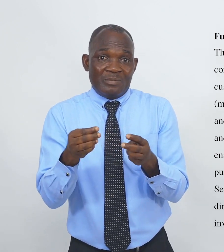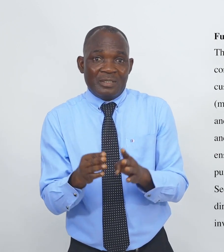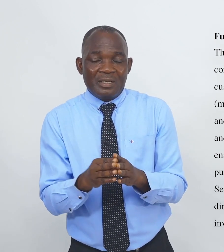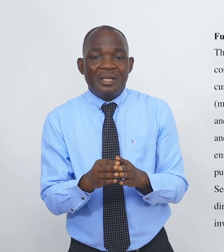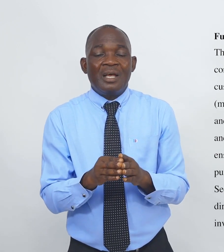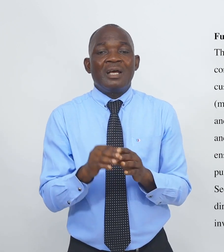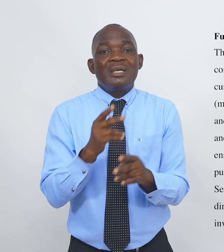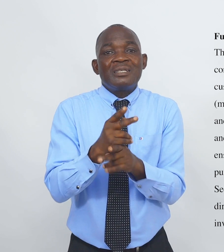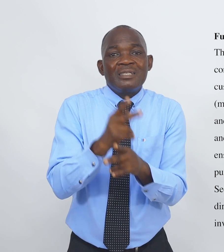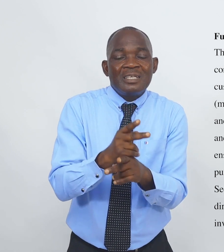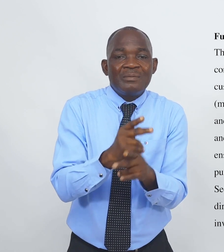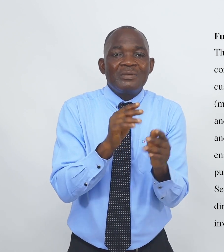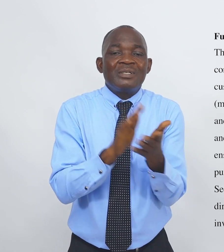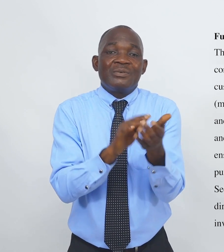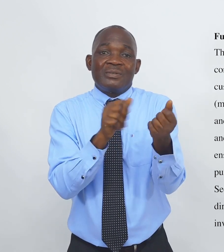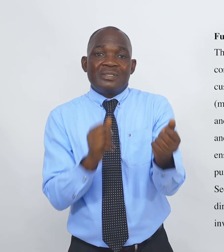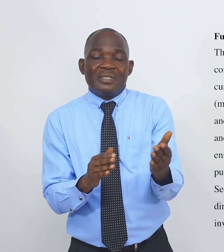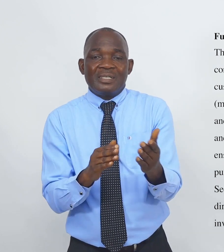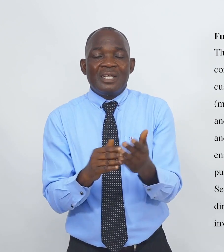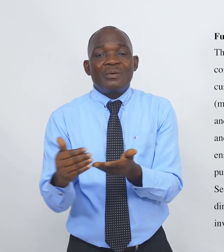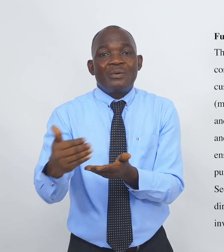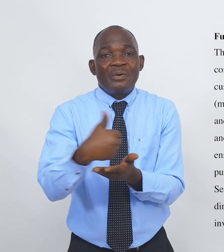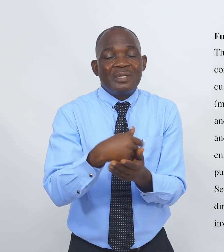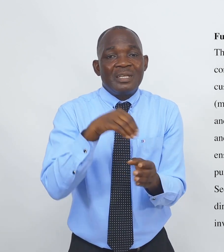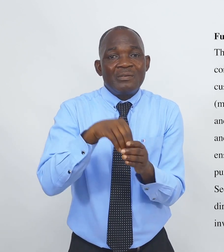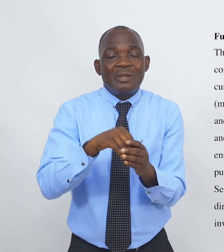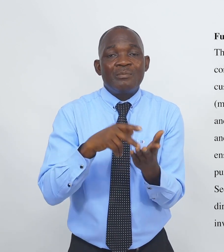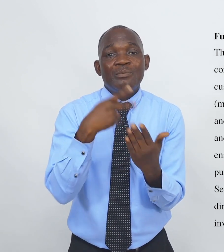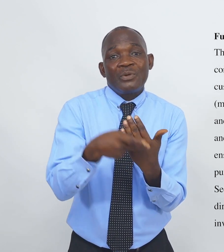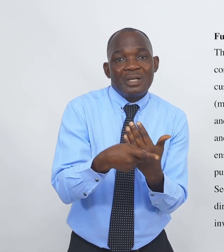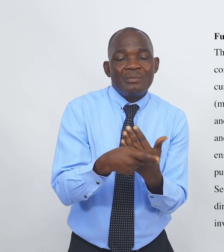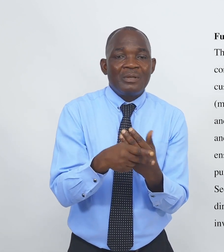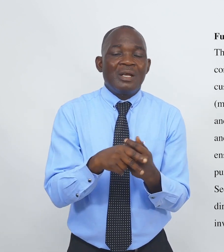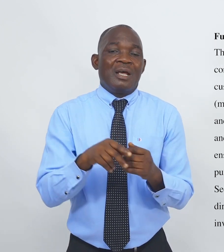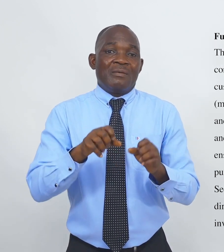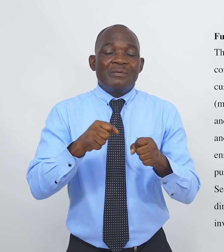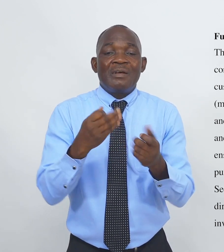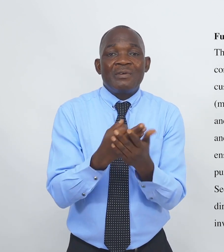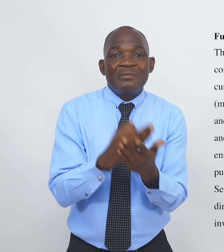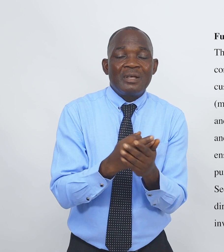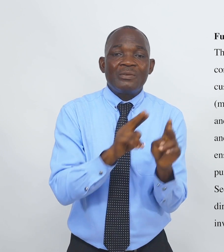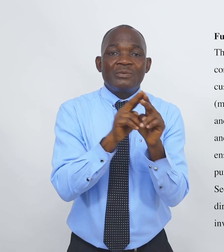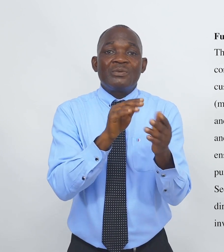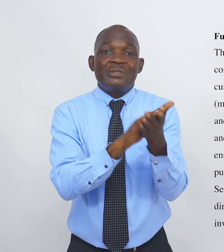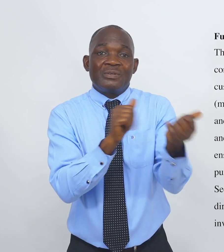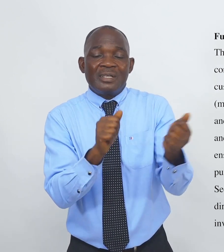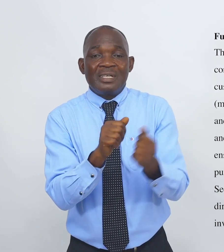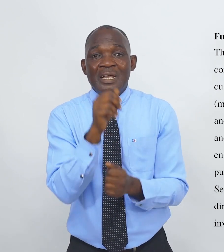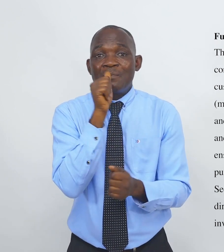custodians, trustees, collective investment schemes, mutual funds and unit trusts, private equity funds,